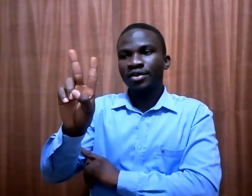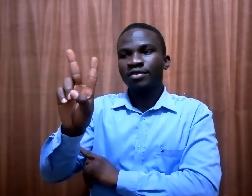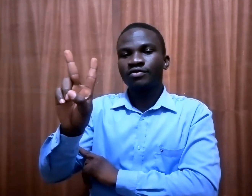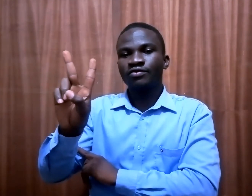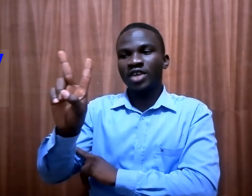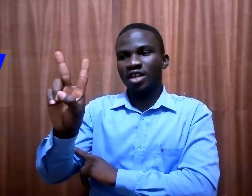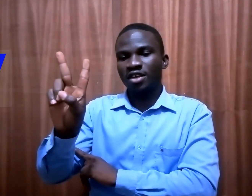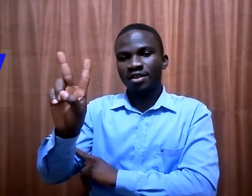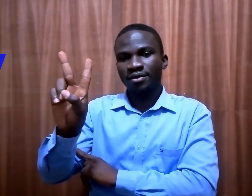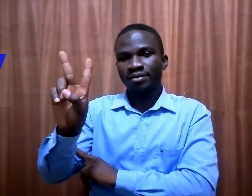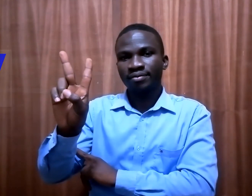V.